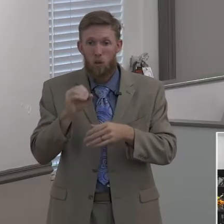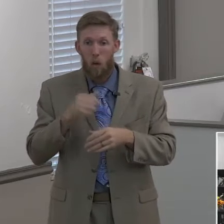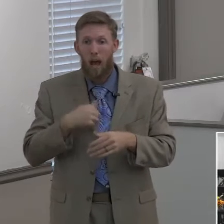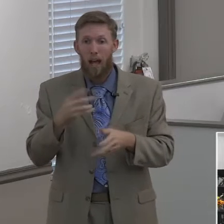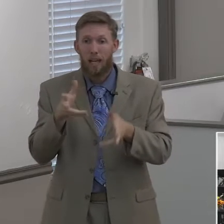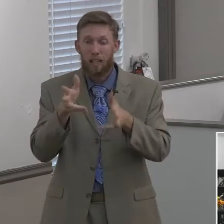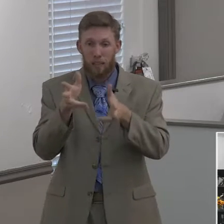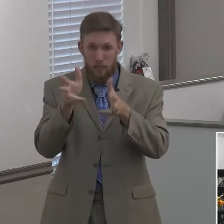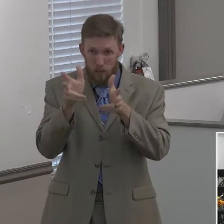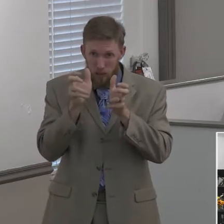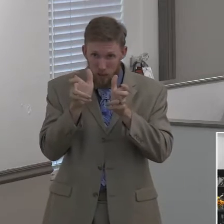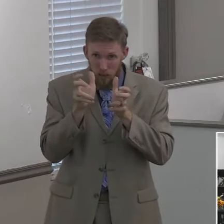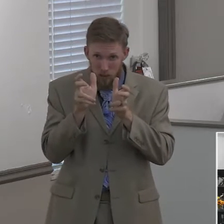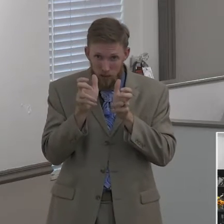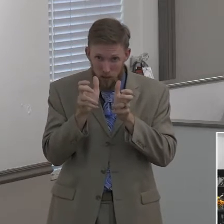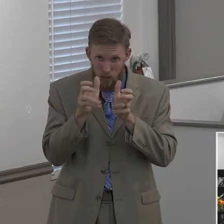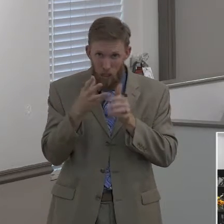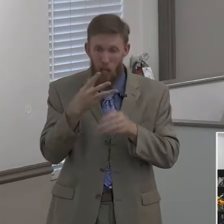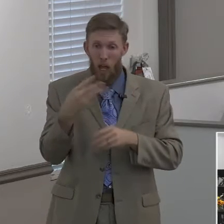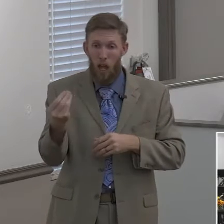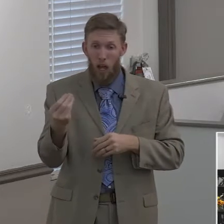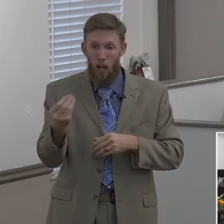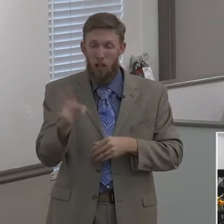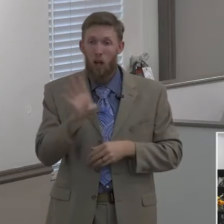listen to what she had to say.